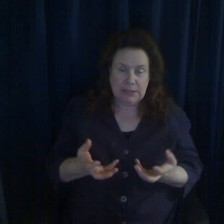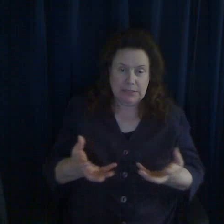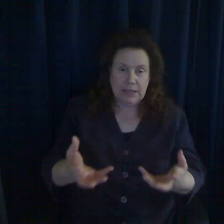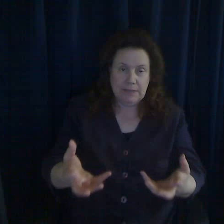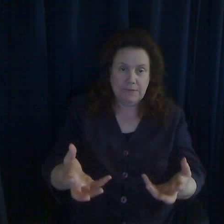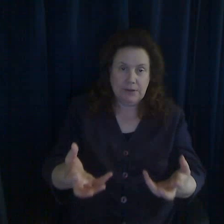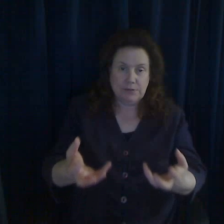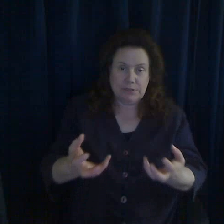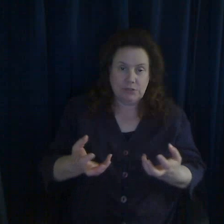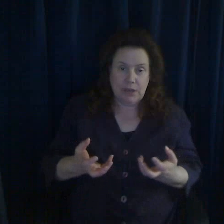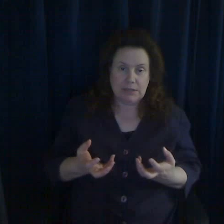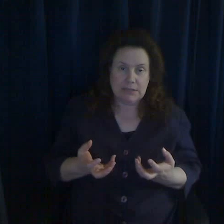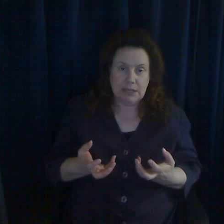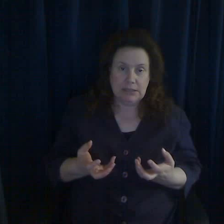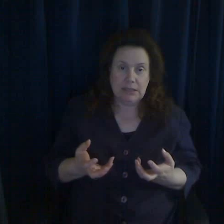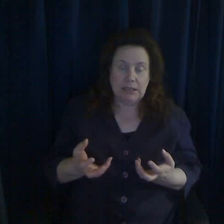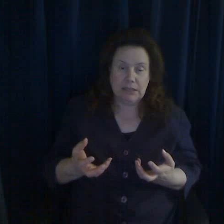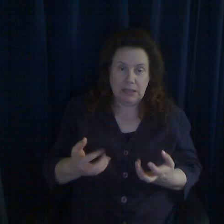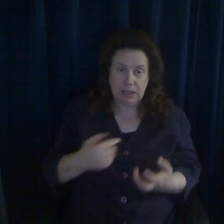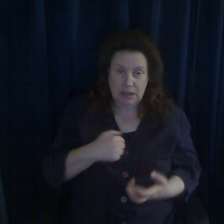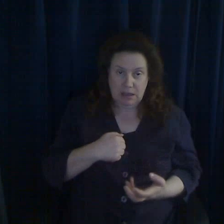in, and the fingers contract slightly.